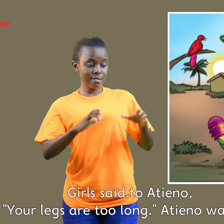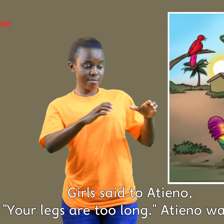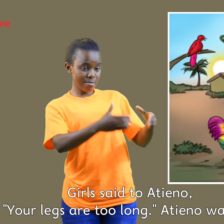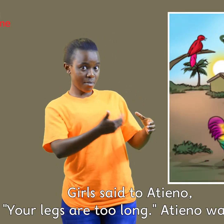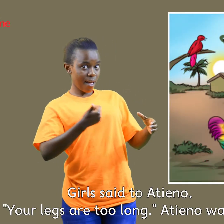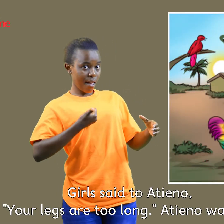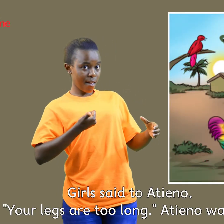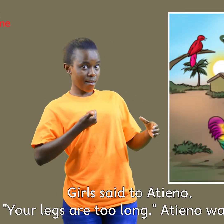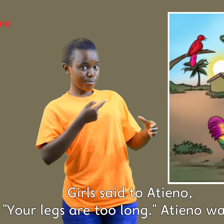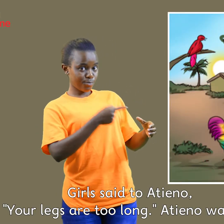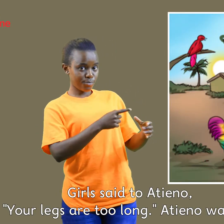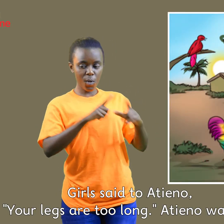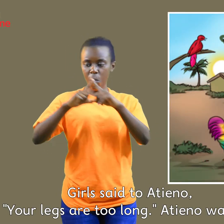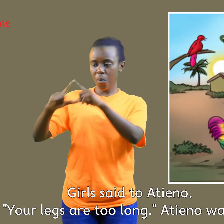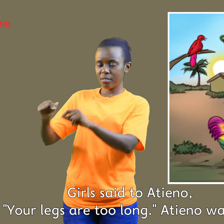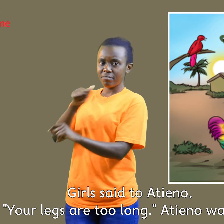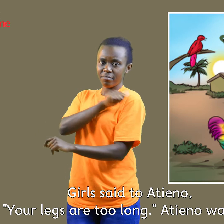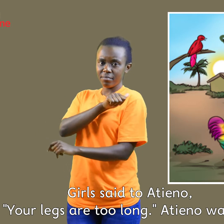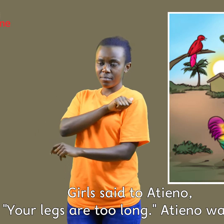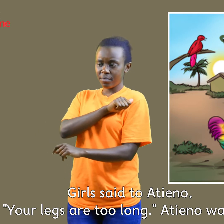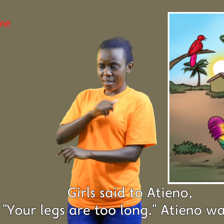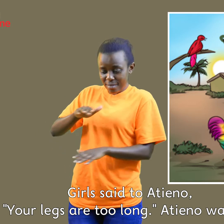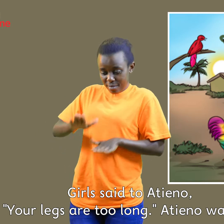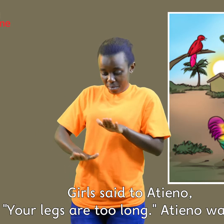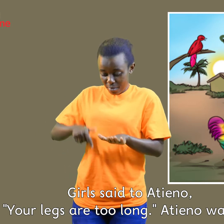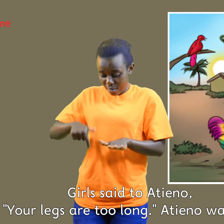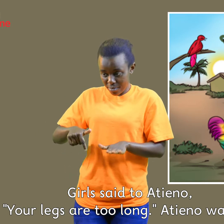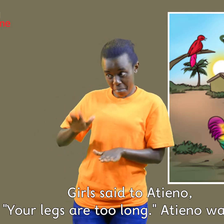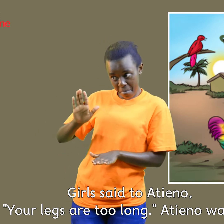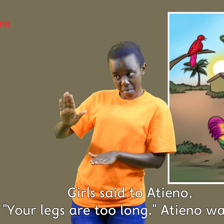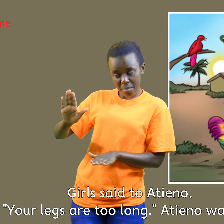Girls said to Atieno, "Your legs are too long."